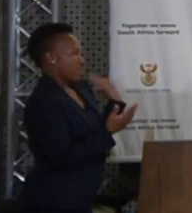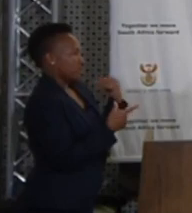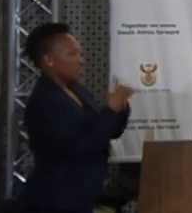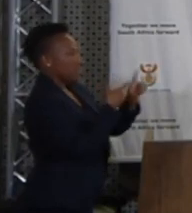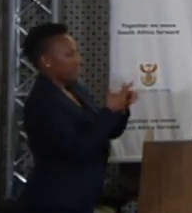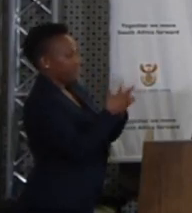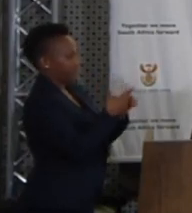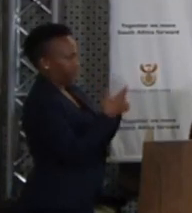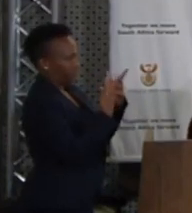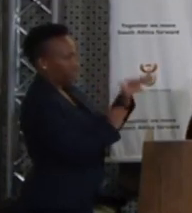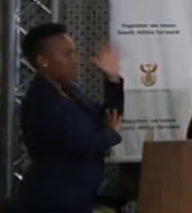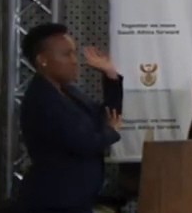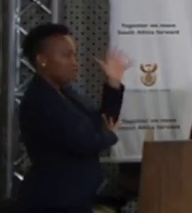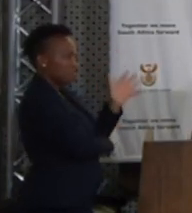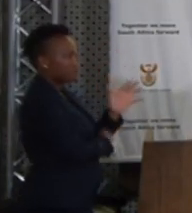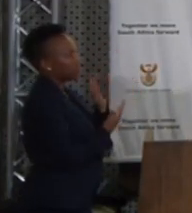esewakhulumile lana.